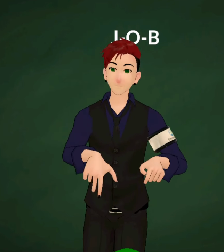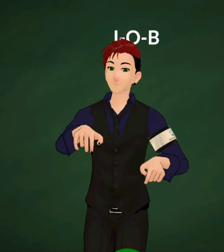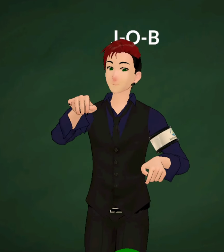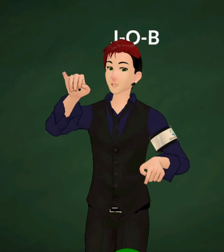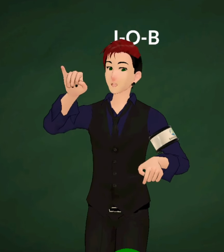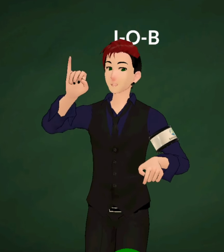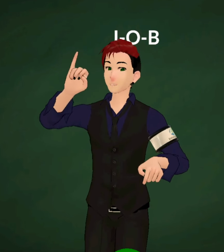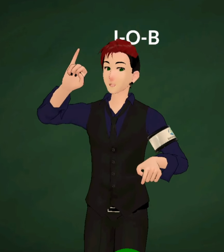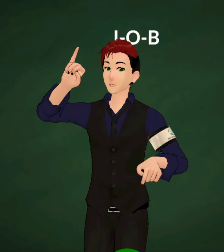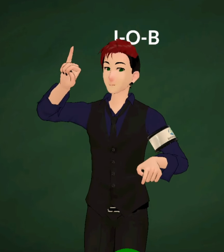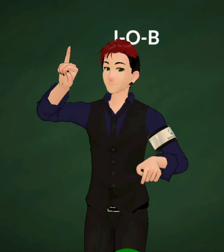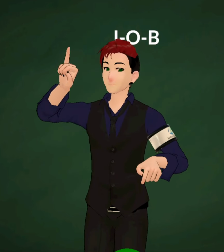that. Job.